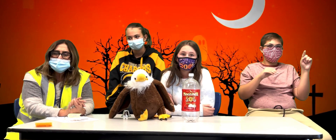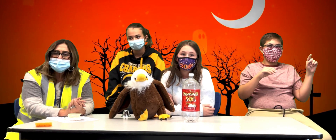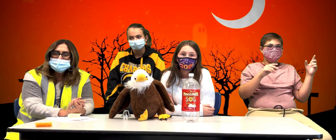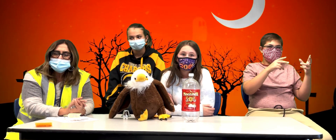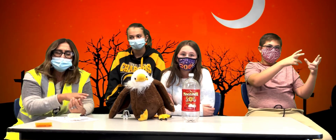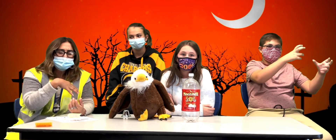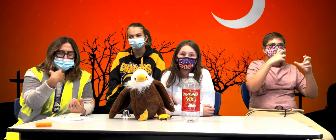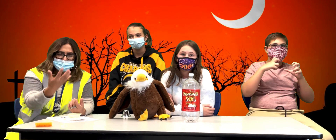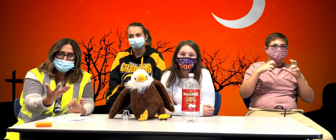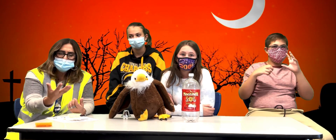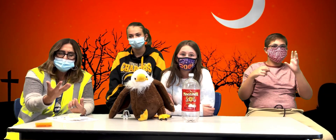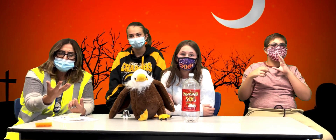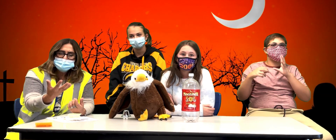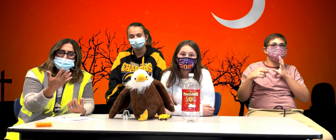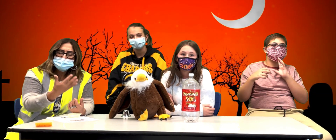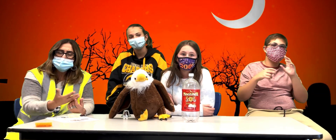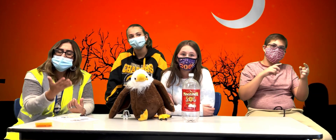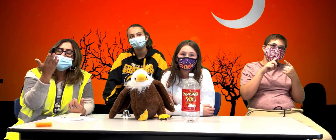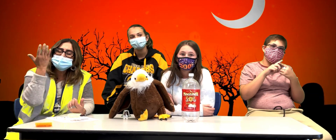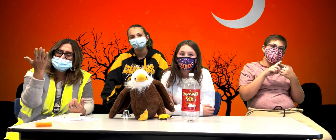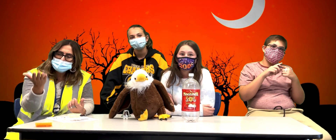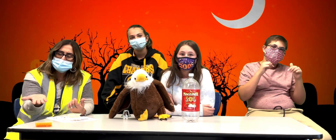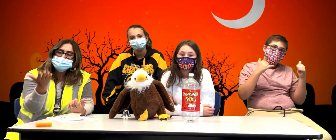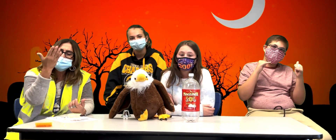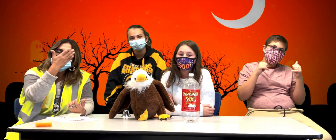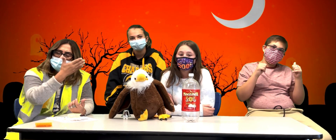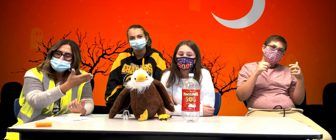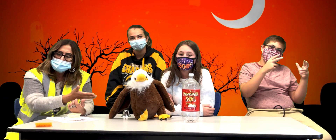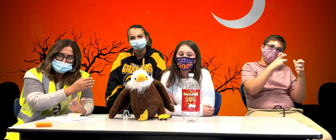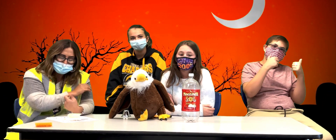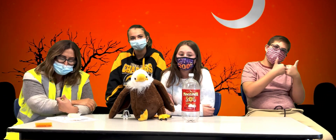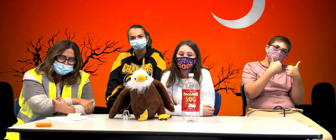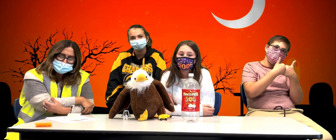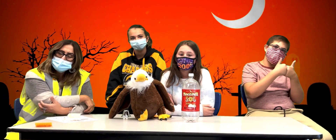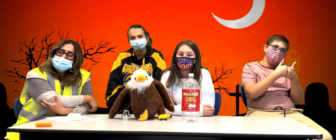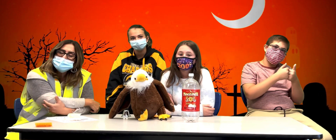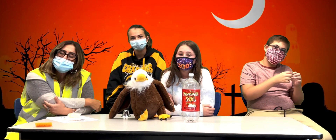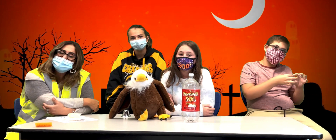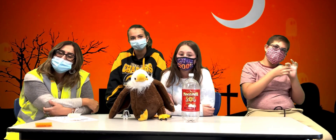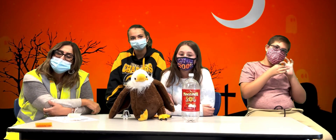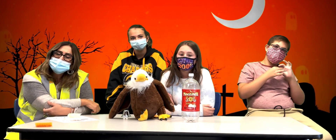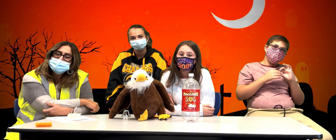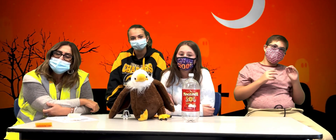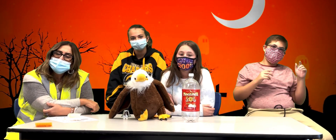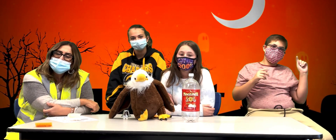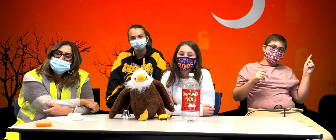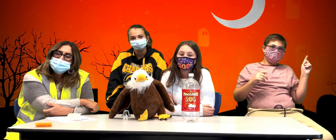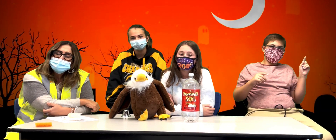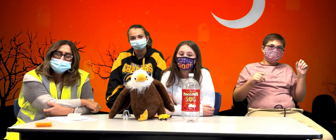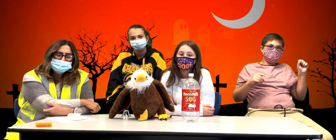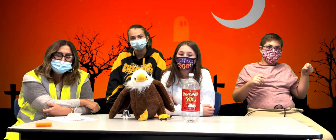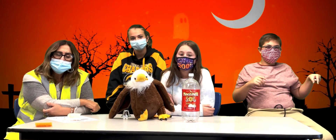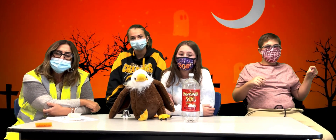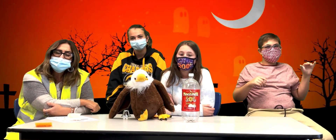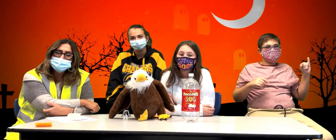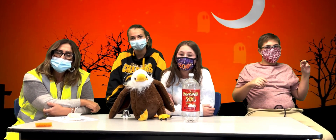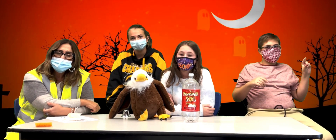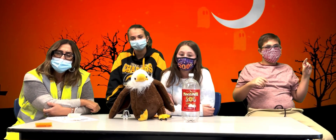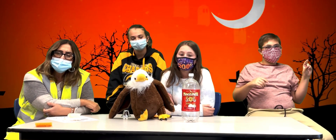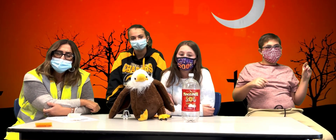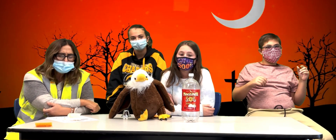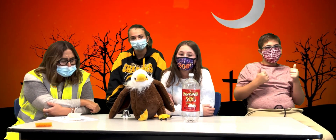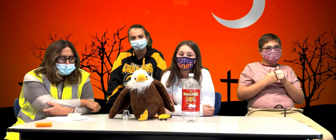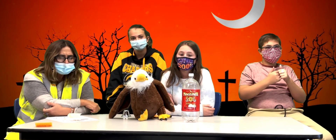talk about or play things that are connected to The Squid Game. Because it is a